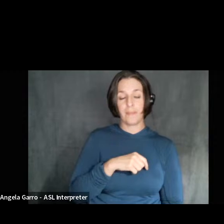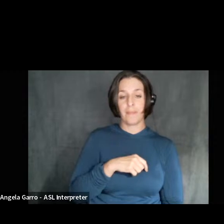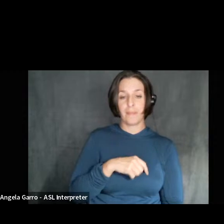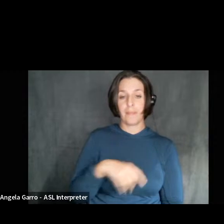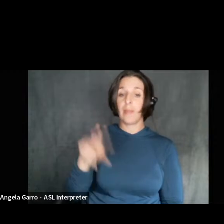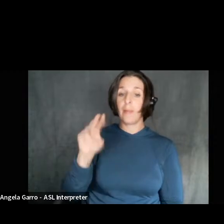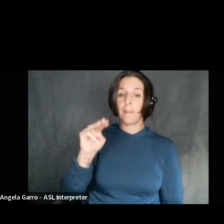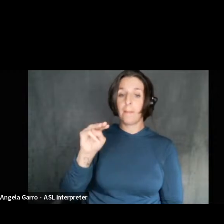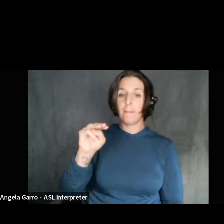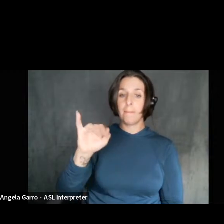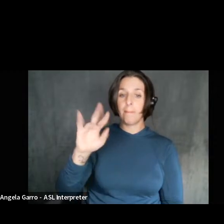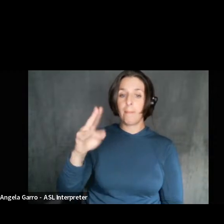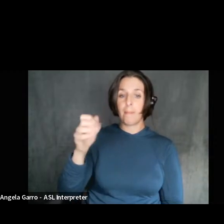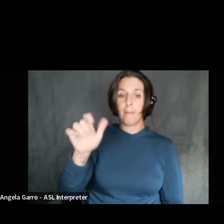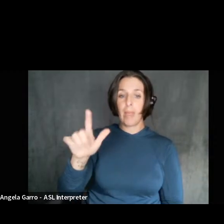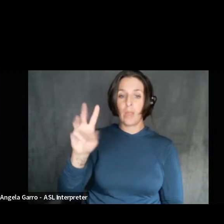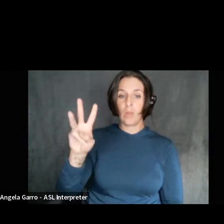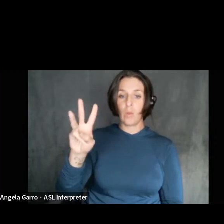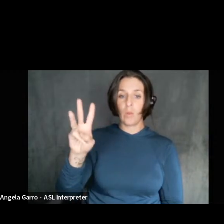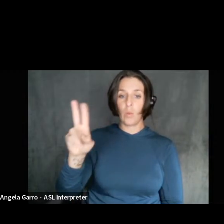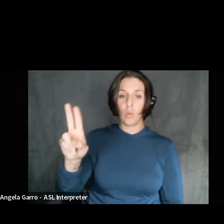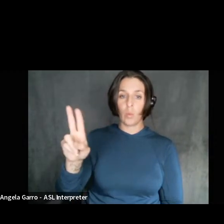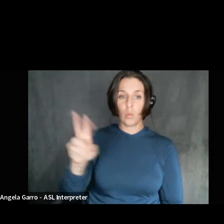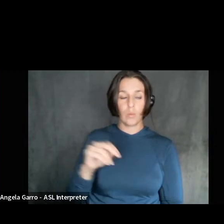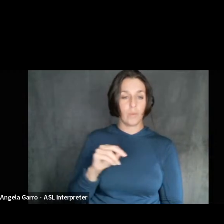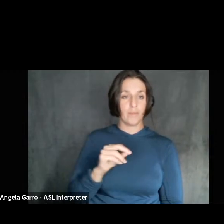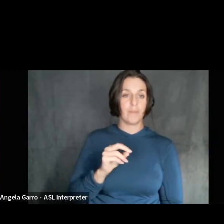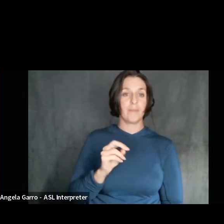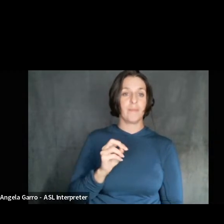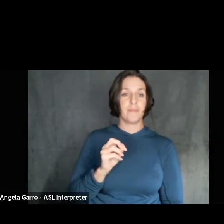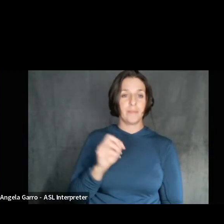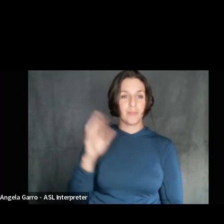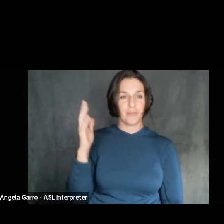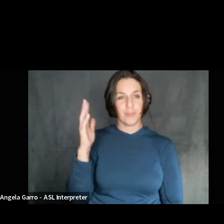Michael Wu. Michael Wu.